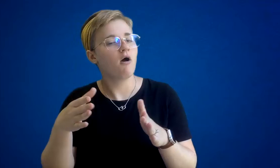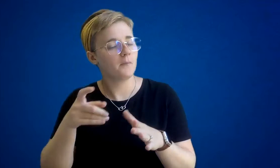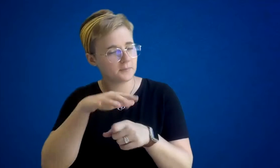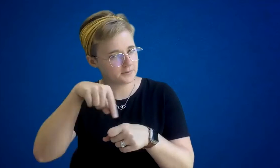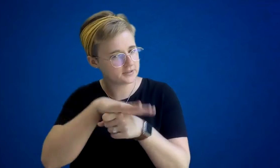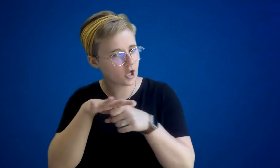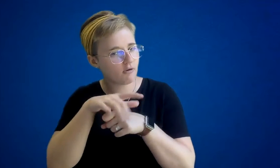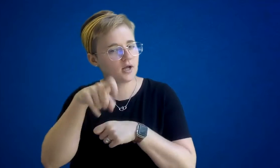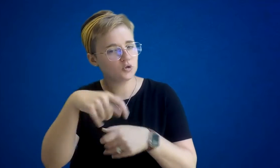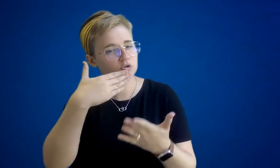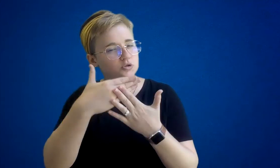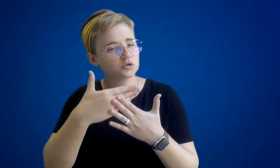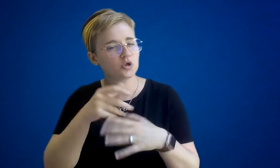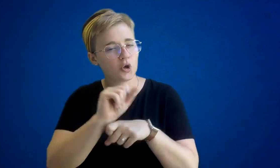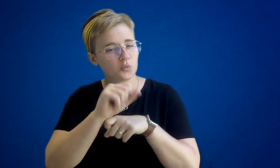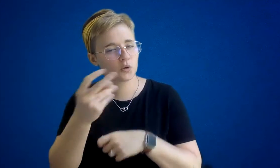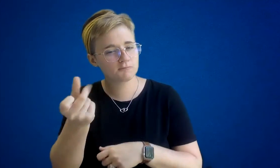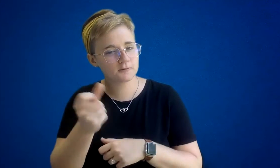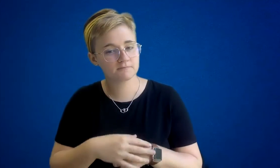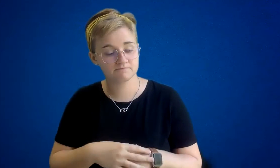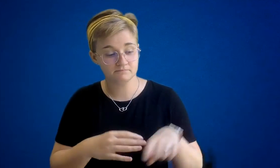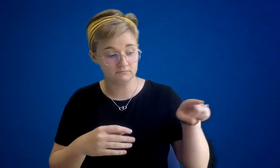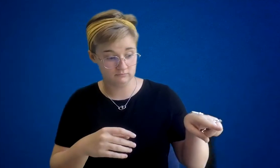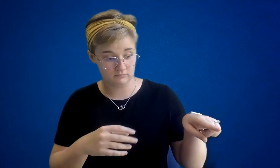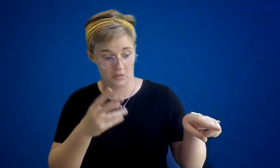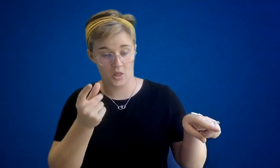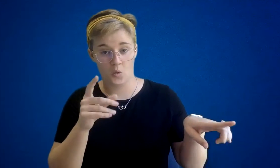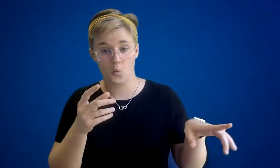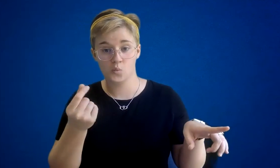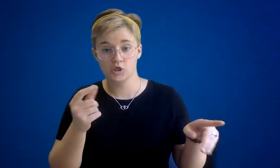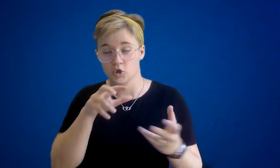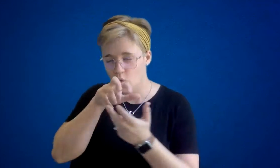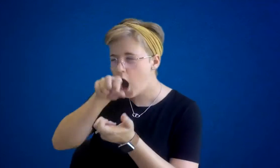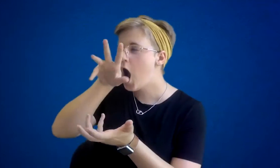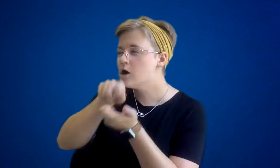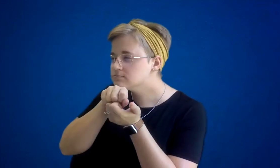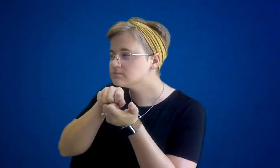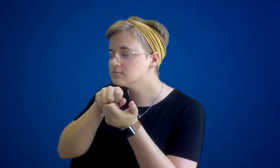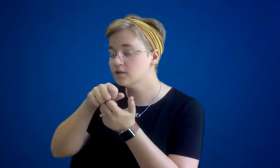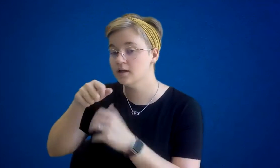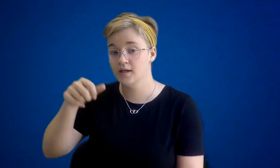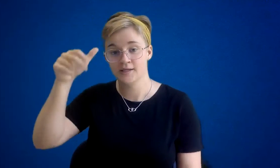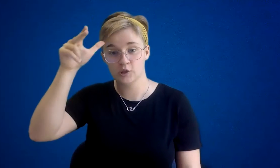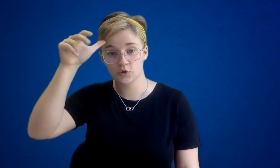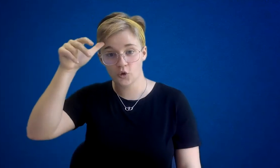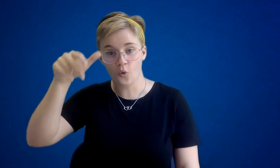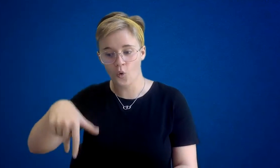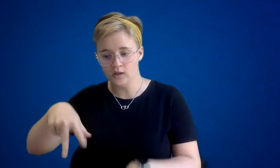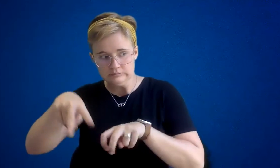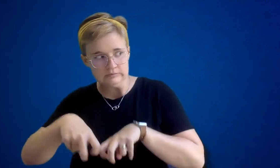Searchlight growled, causing Doc Smith's horse, Rex, to pull the wagon forward a few feet. "Believe me, Willie,